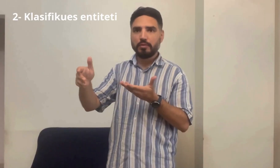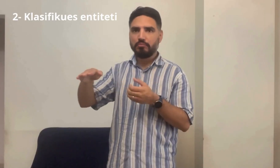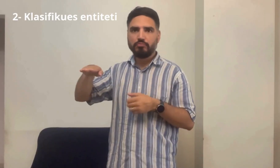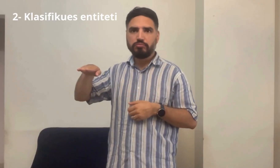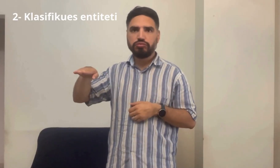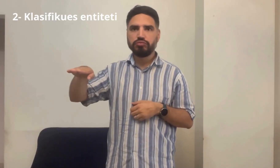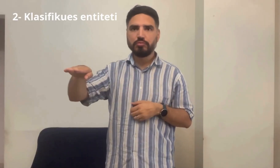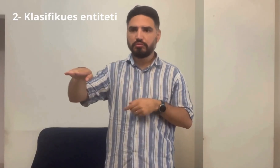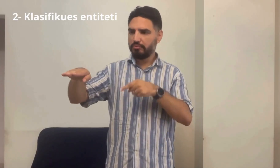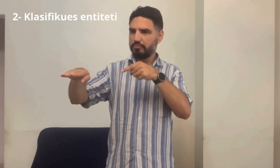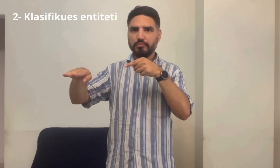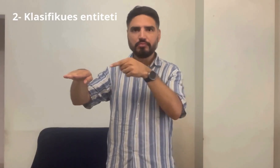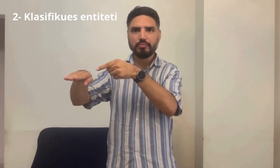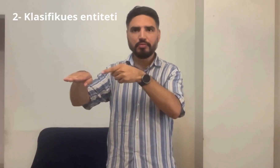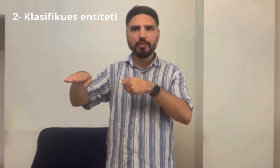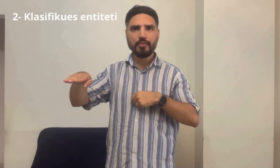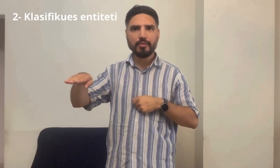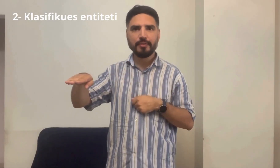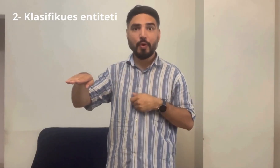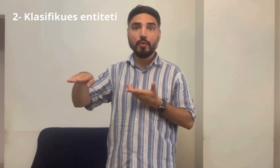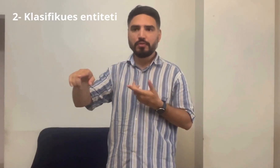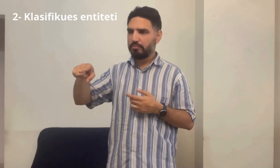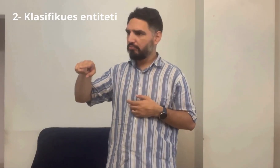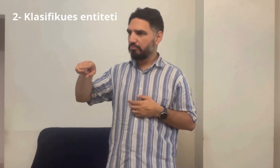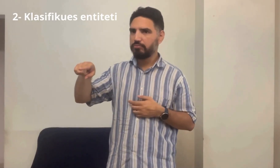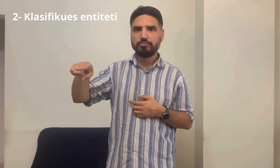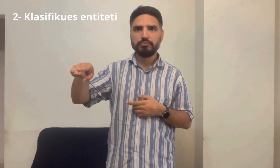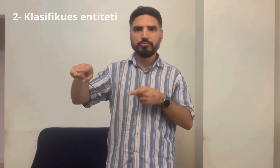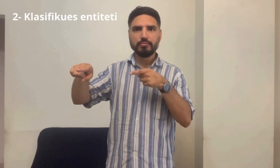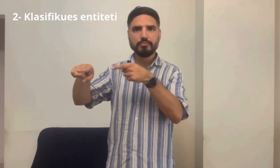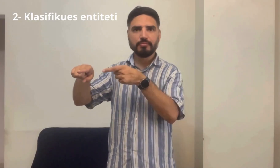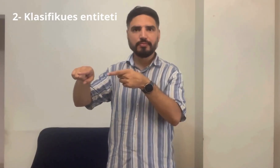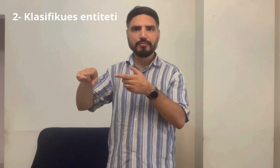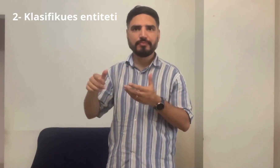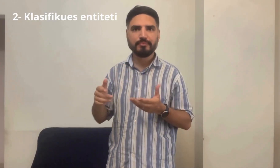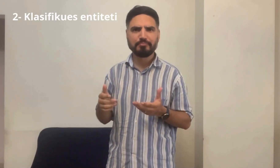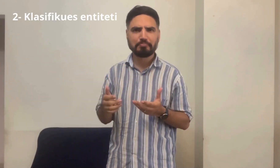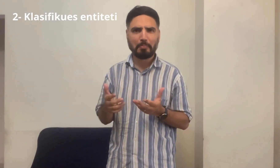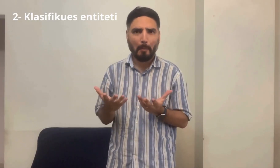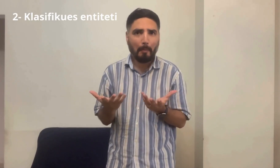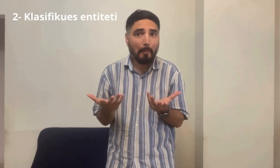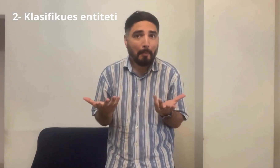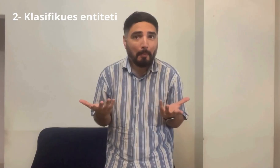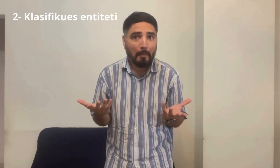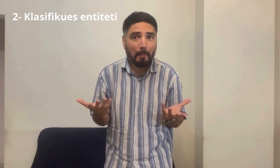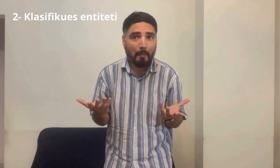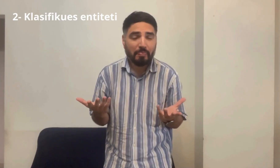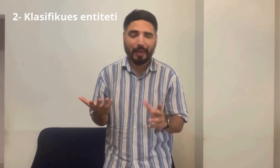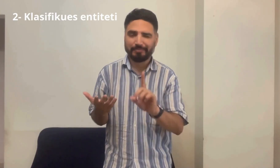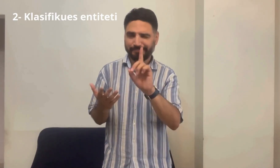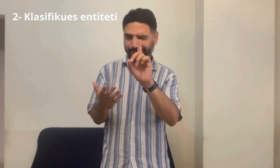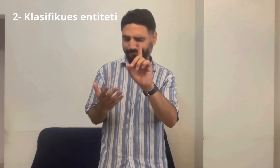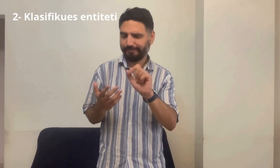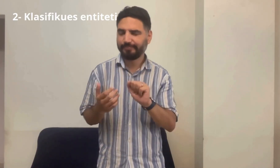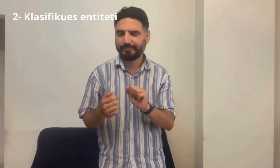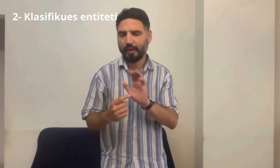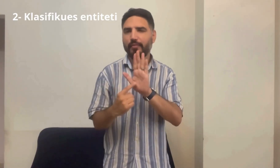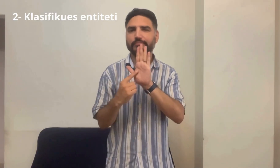it can also be a car or something smaller than a car. How does it work? Let's take an